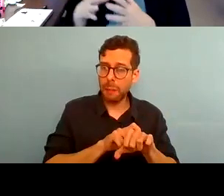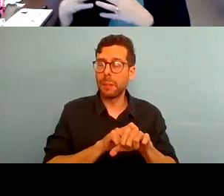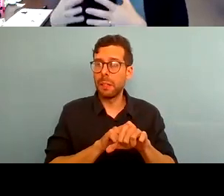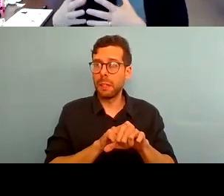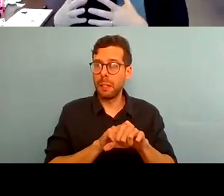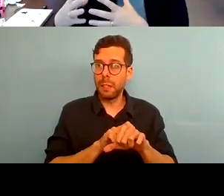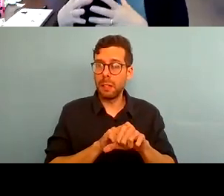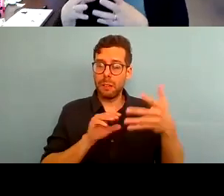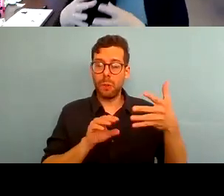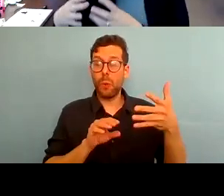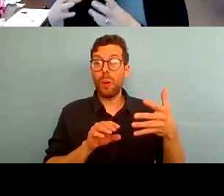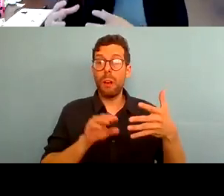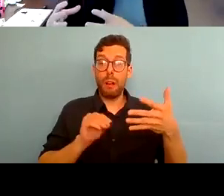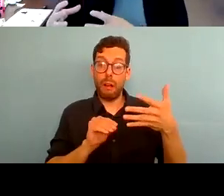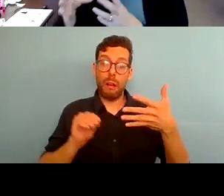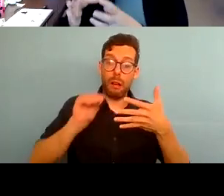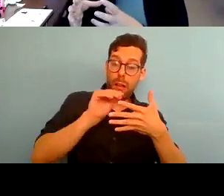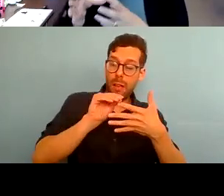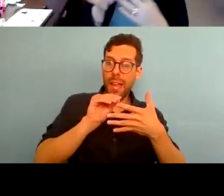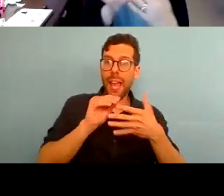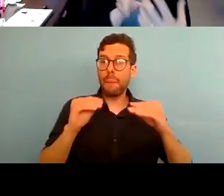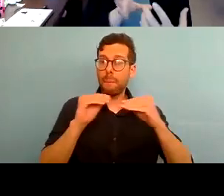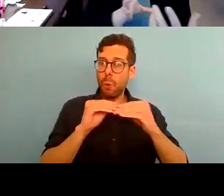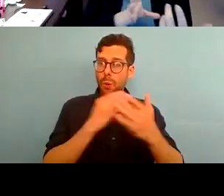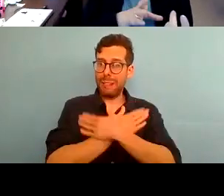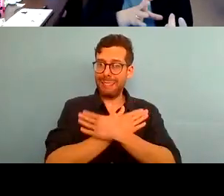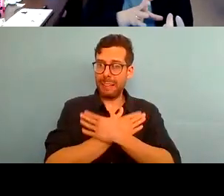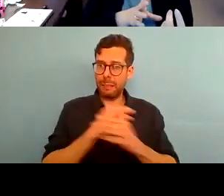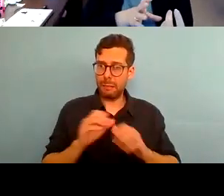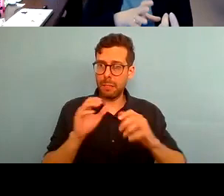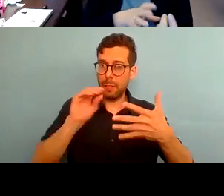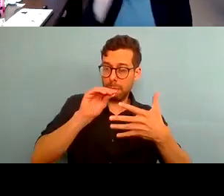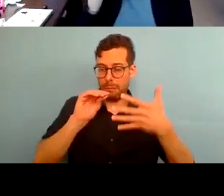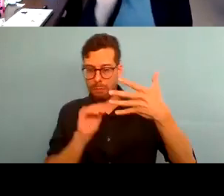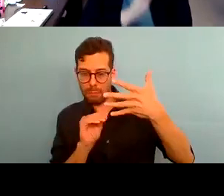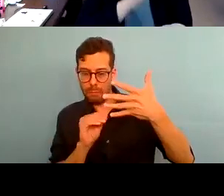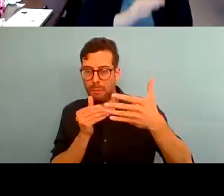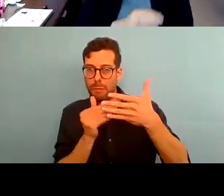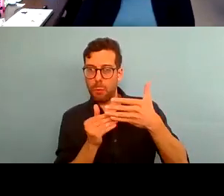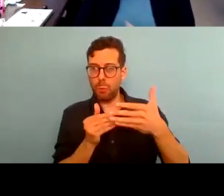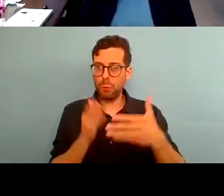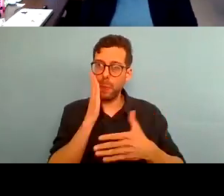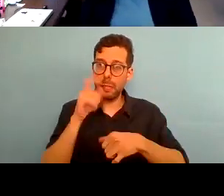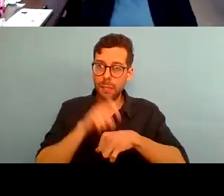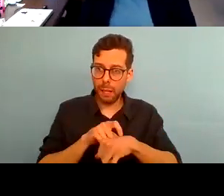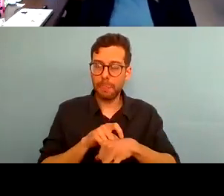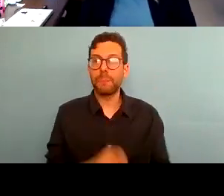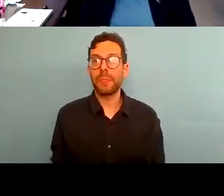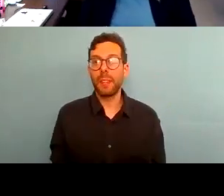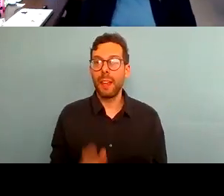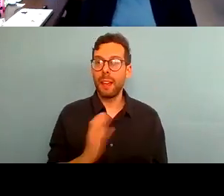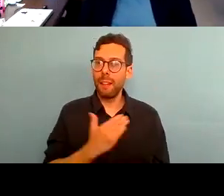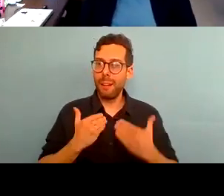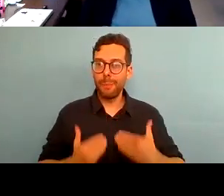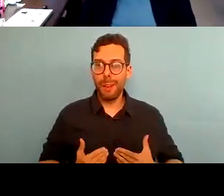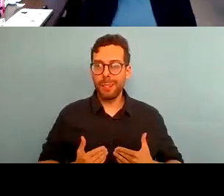more relaxing activities closer to bedtime versus right up against when you're like, now go to sleep, right? Because our bodies are not real